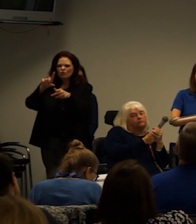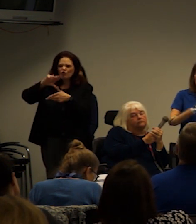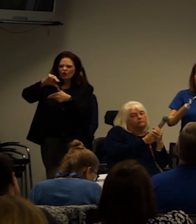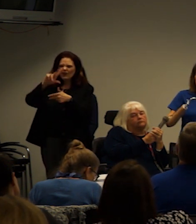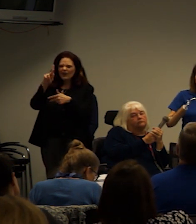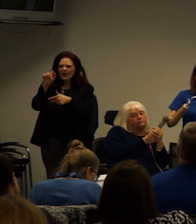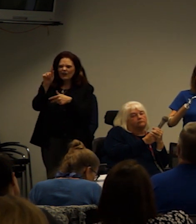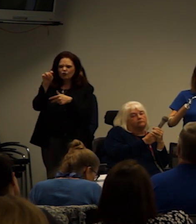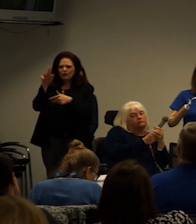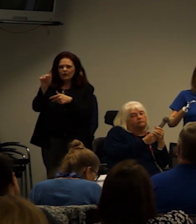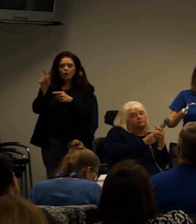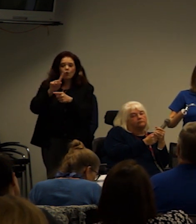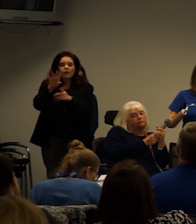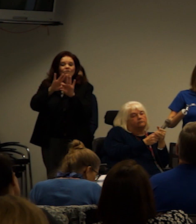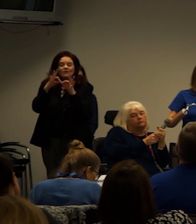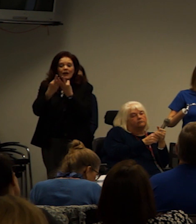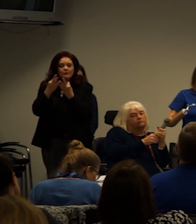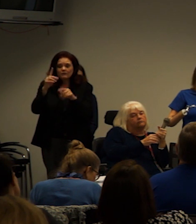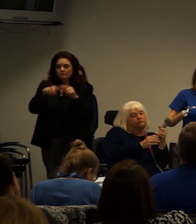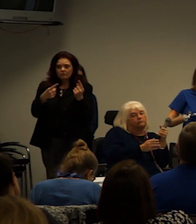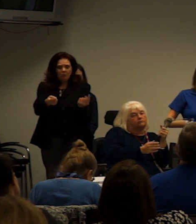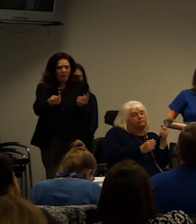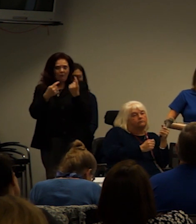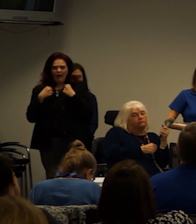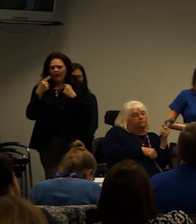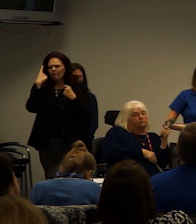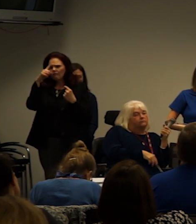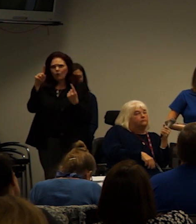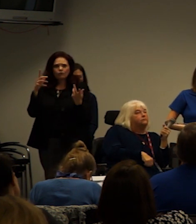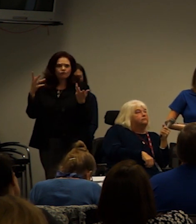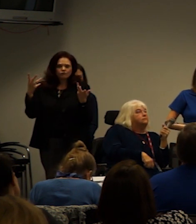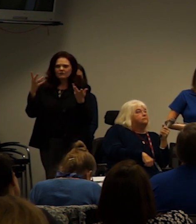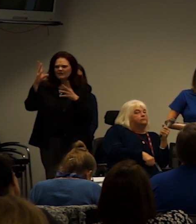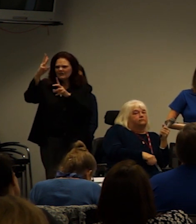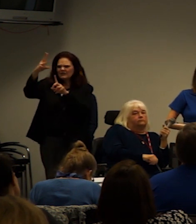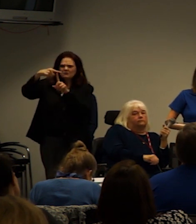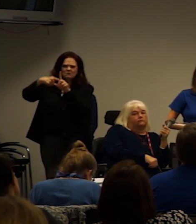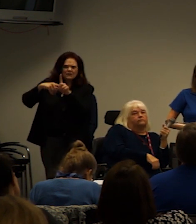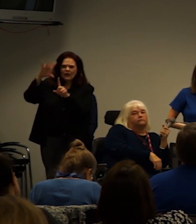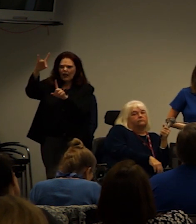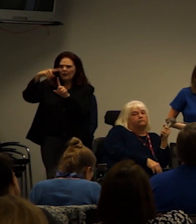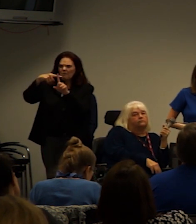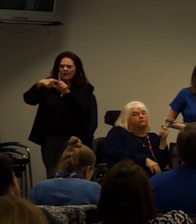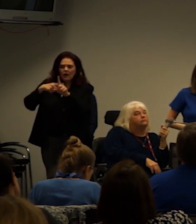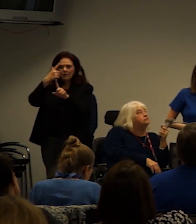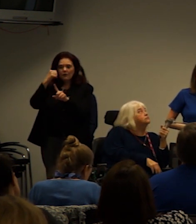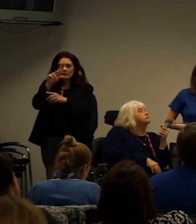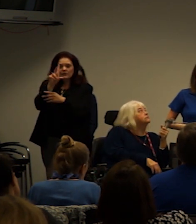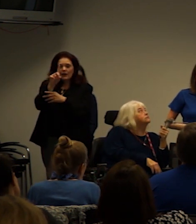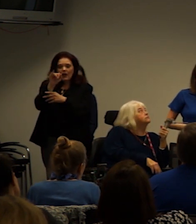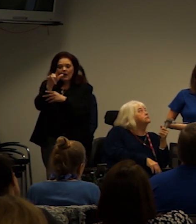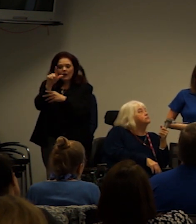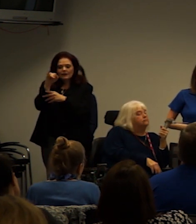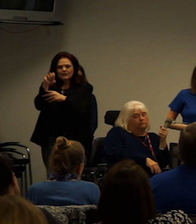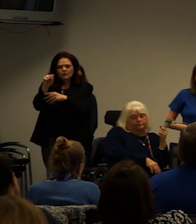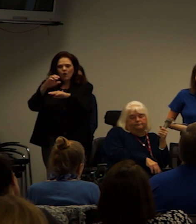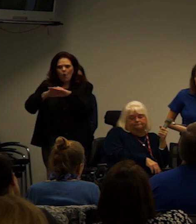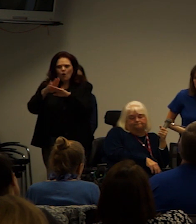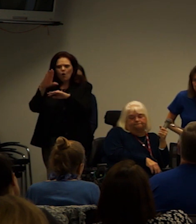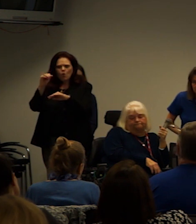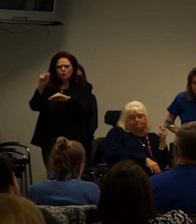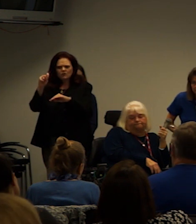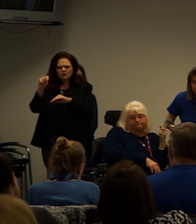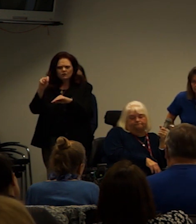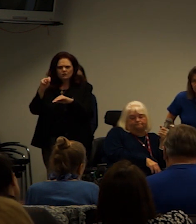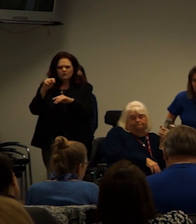I think, where his family was. Well, he couldn't come back for, oh, I don't even know, 6 months, 8 months, because the dialysis centers on the coast were